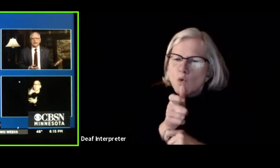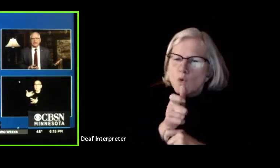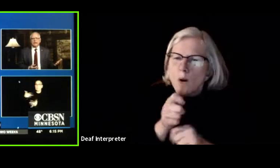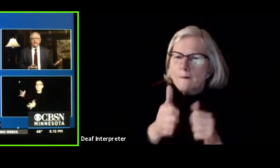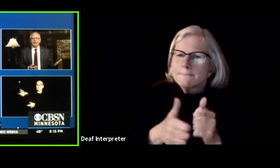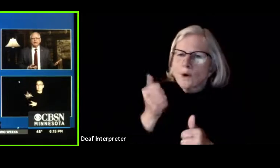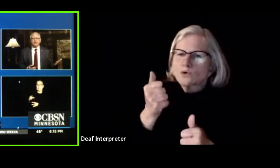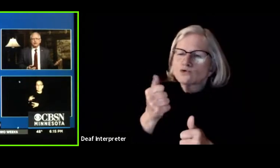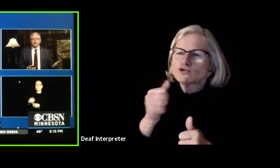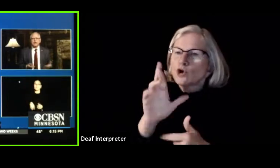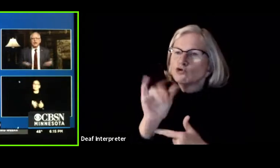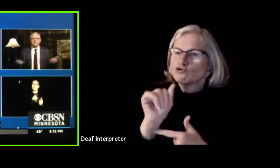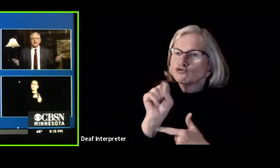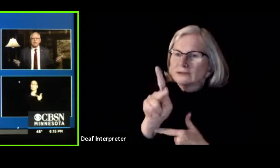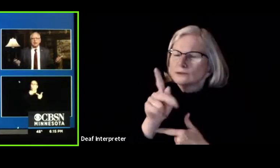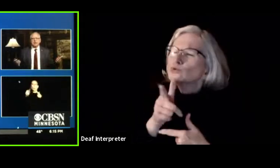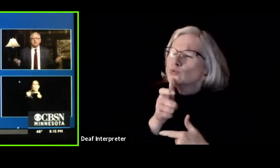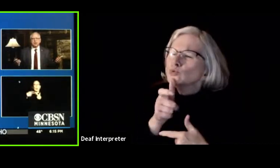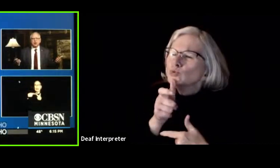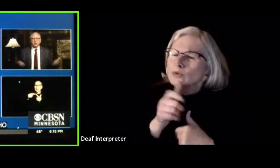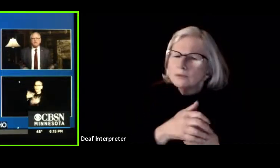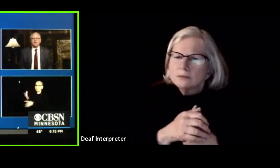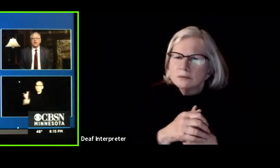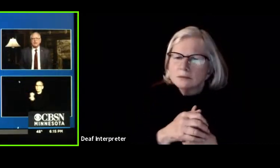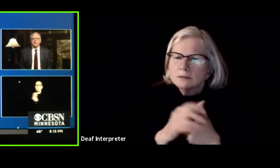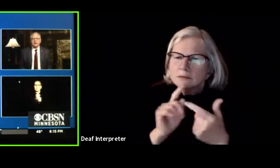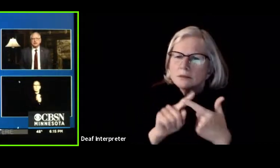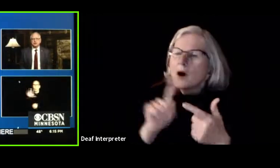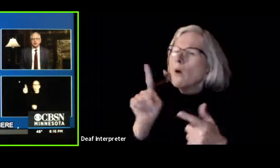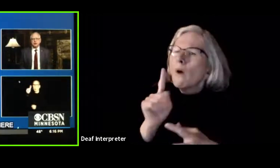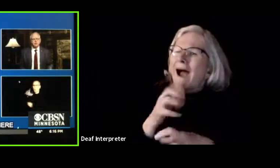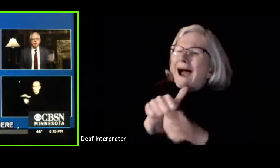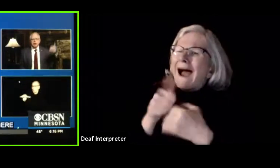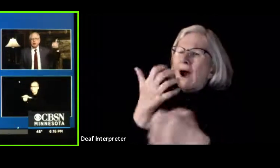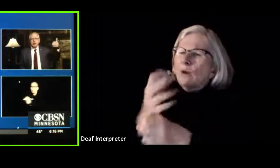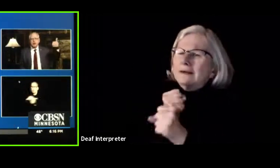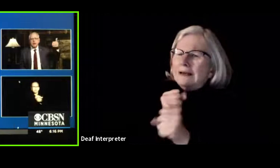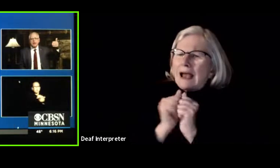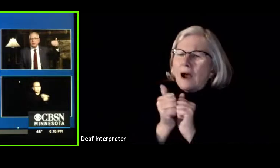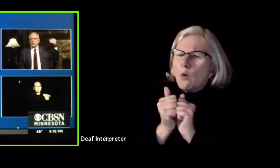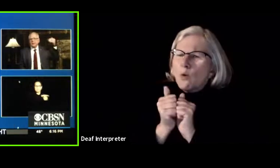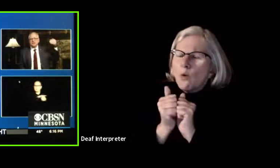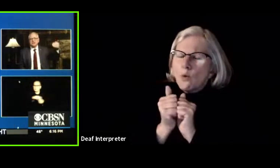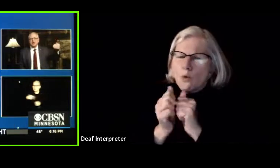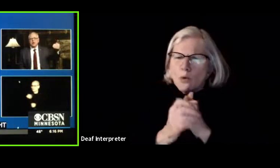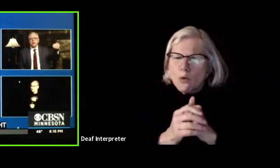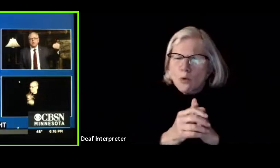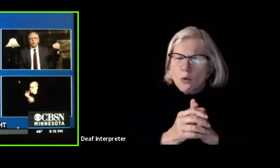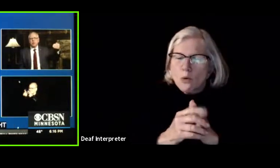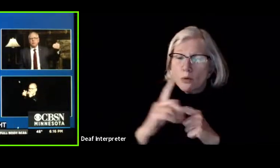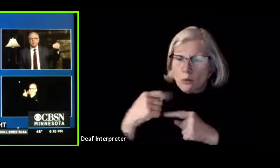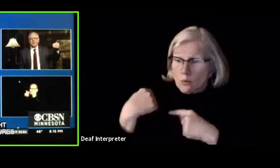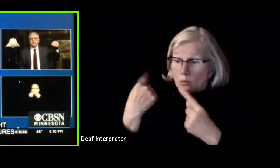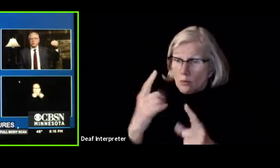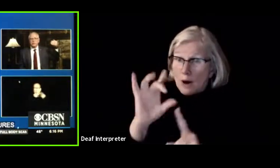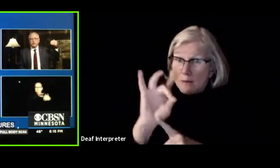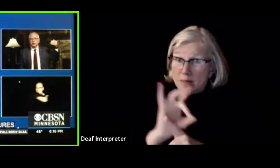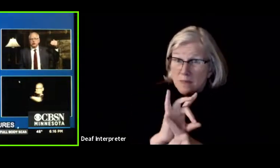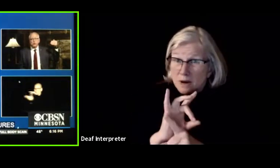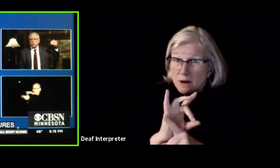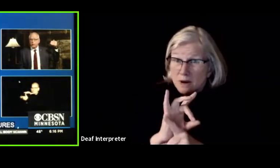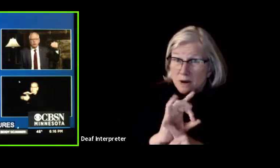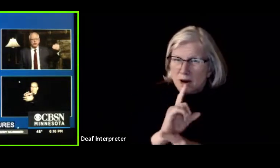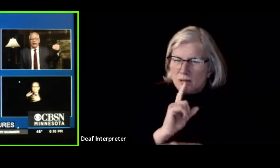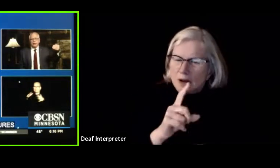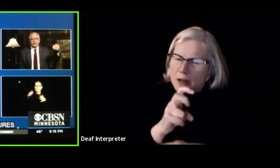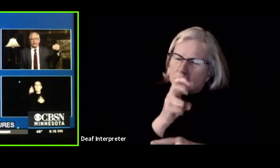it? And through the last 8 months, we've taken measures. From early on, we did a stay-at-home order because we knew